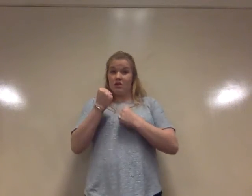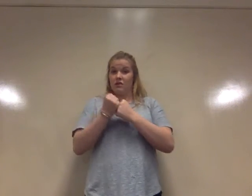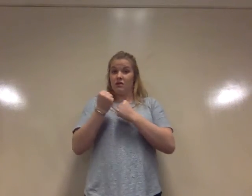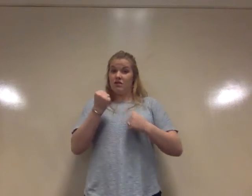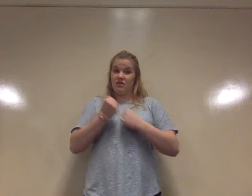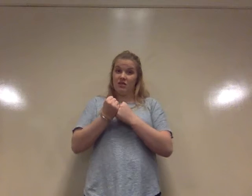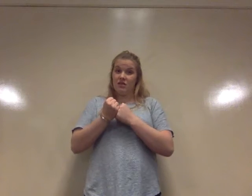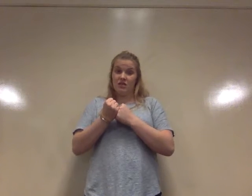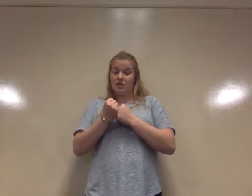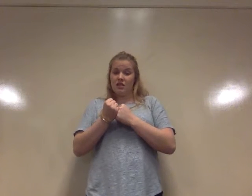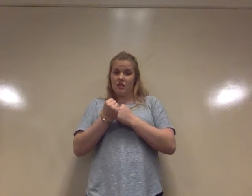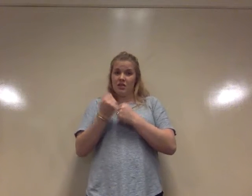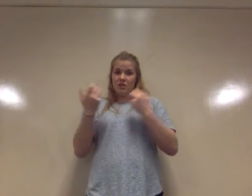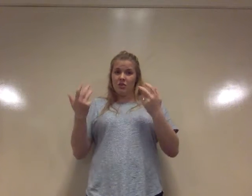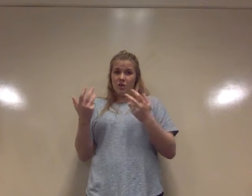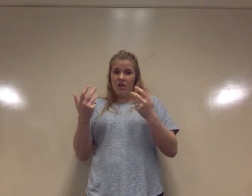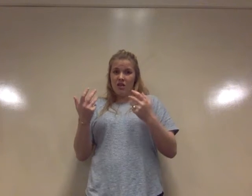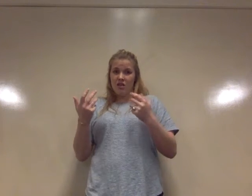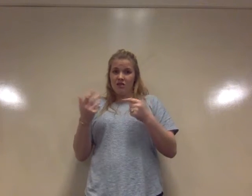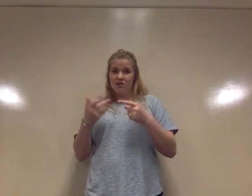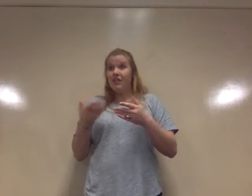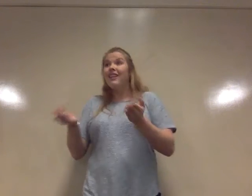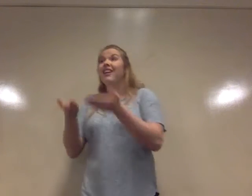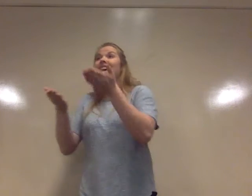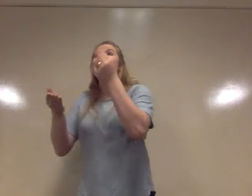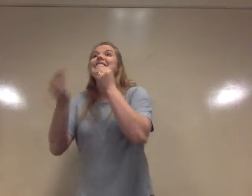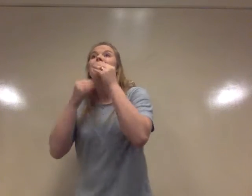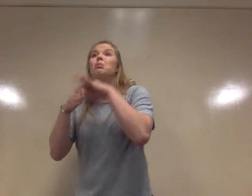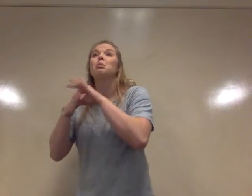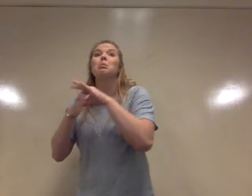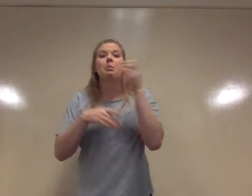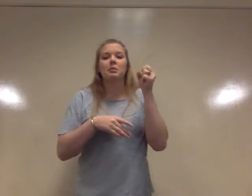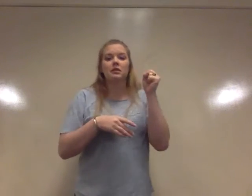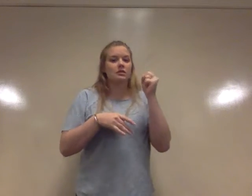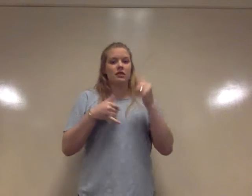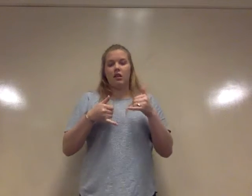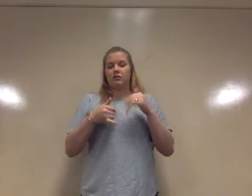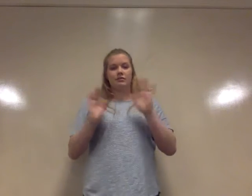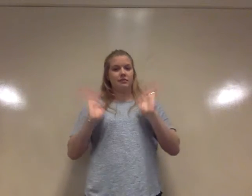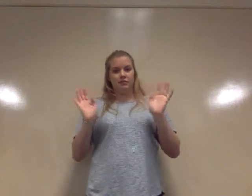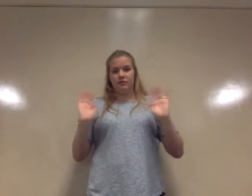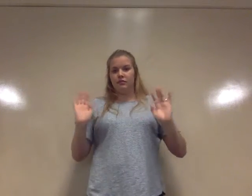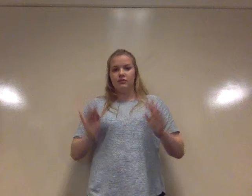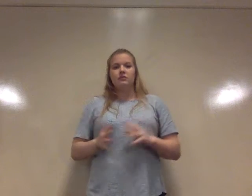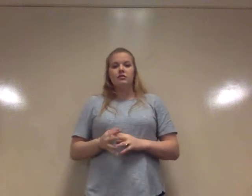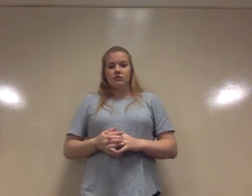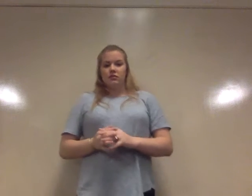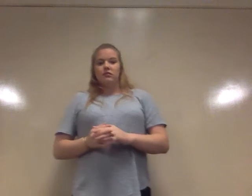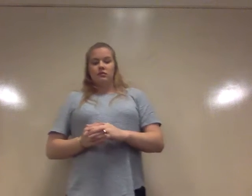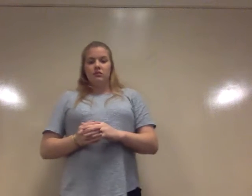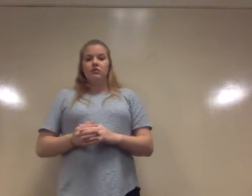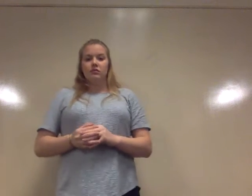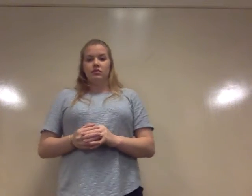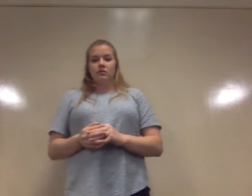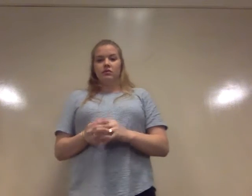products that we were busy actually producing with our families. During Campbell and Esselstyn's lifetimes, the American diet has